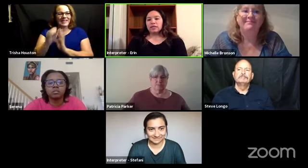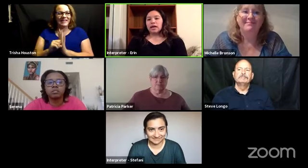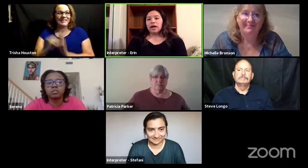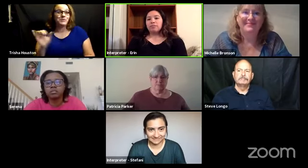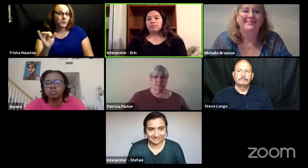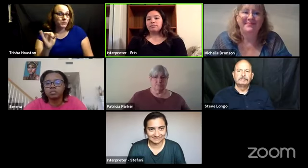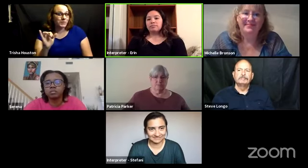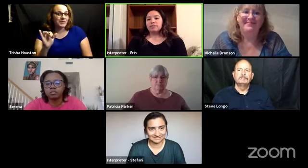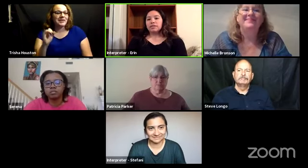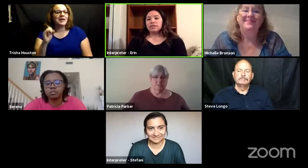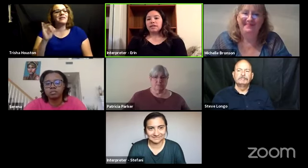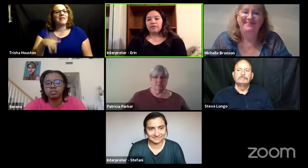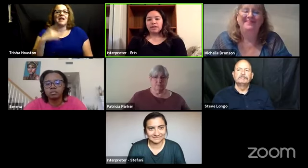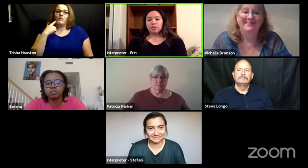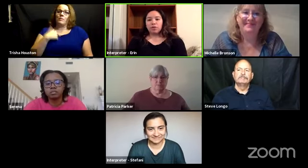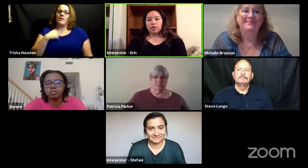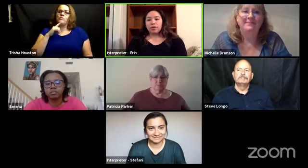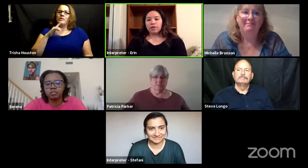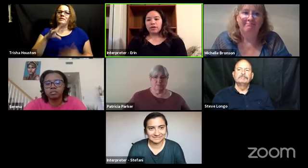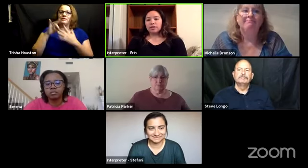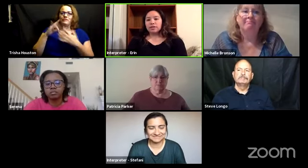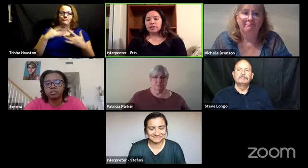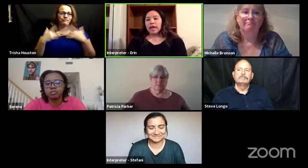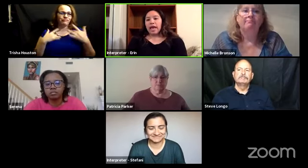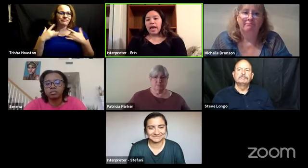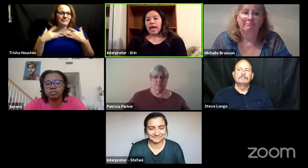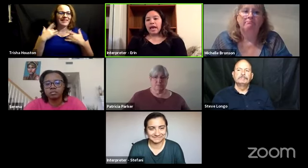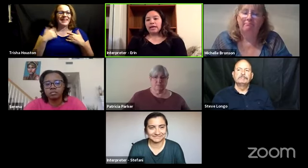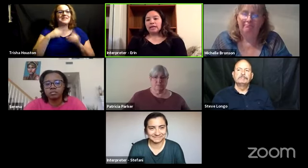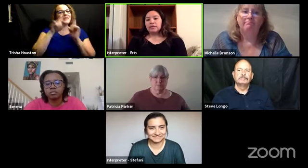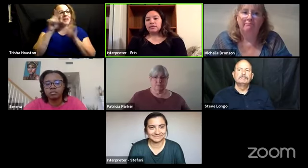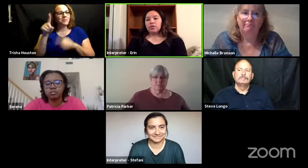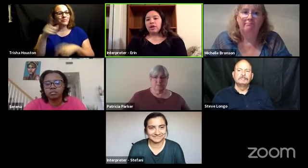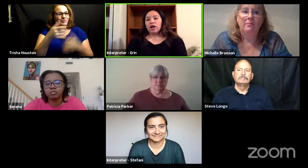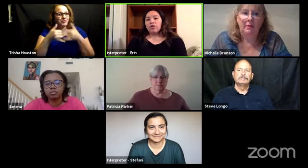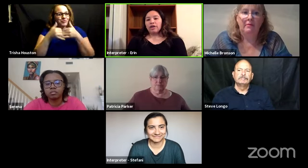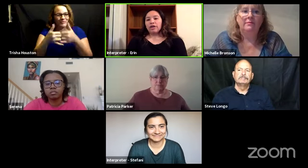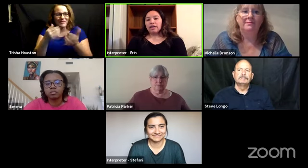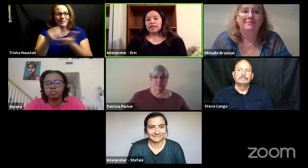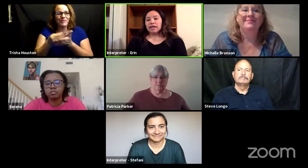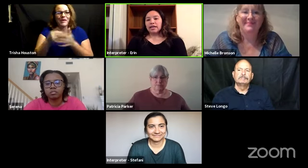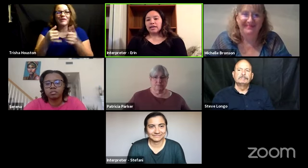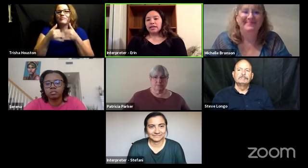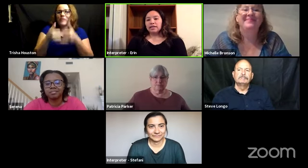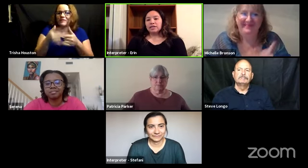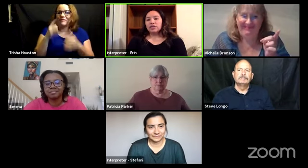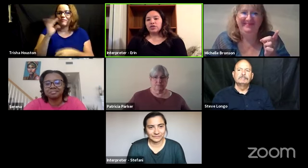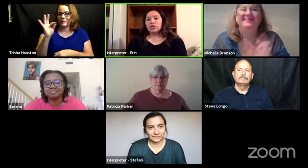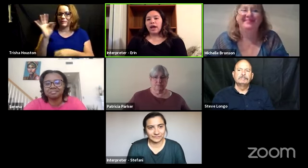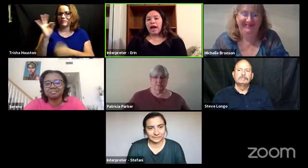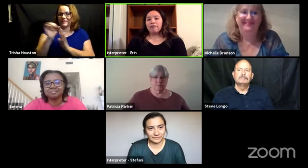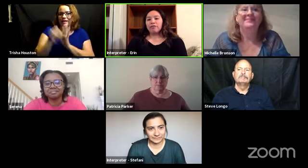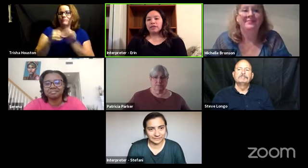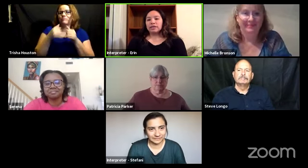DHHSC's steadfast support throughout the years. And we are very excited to have